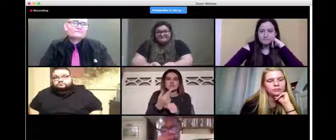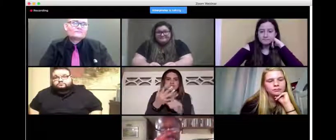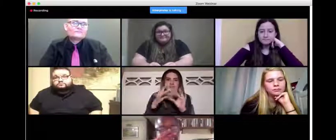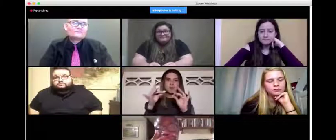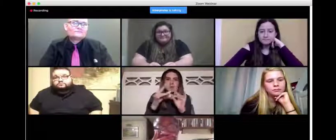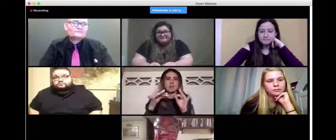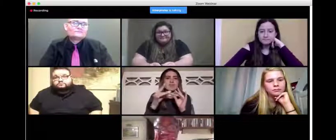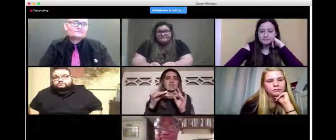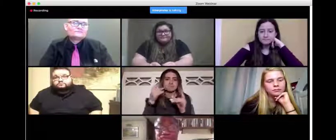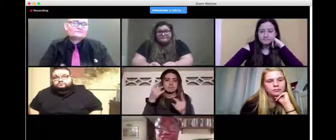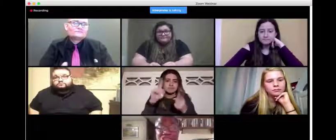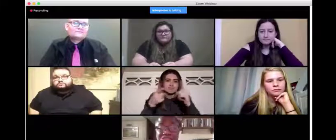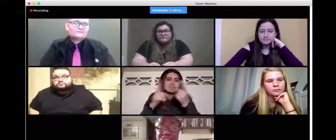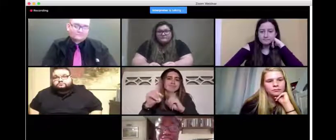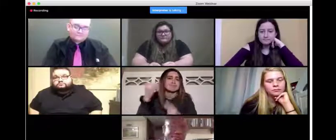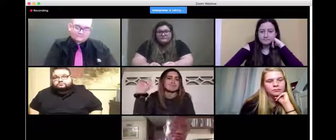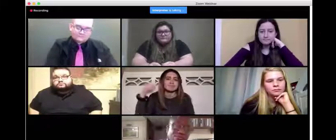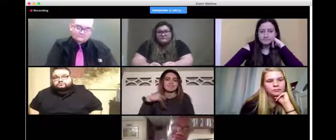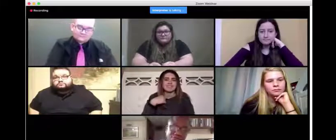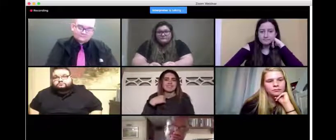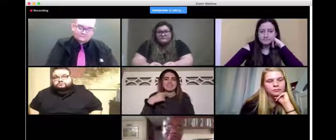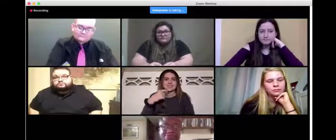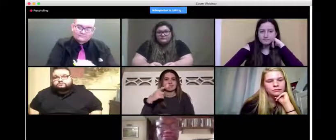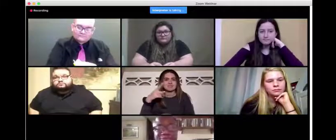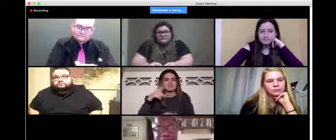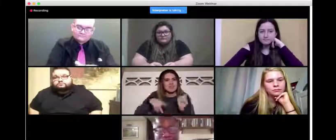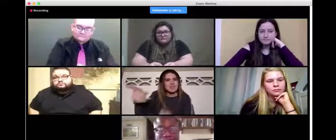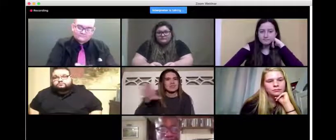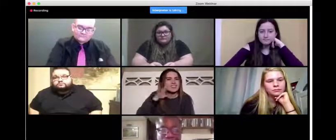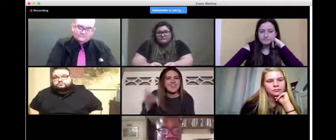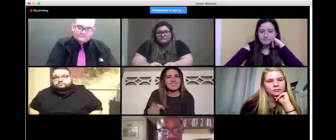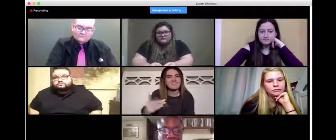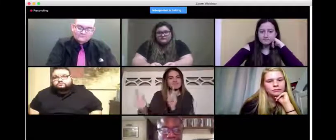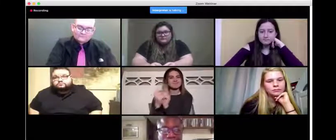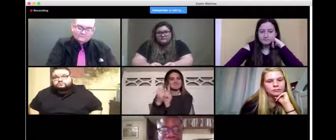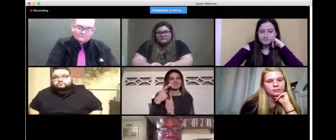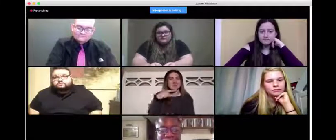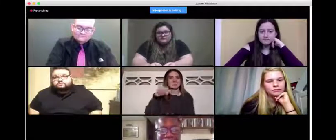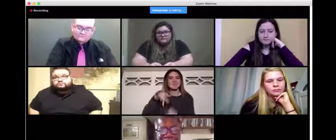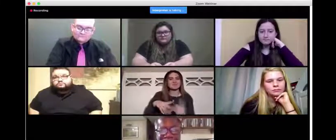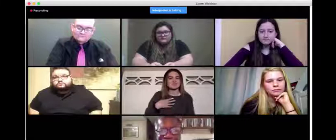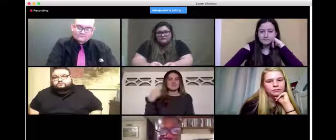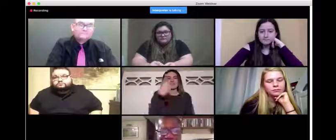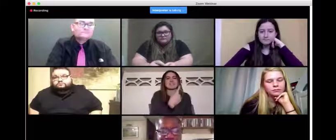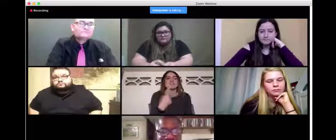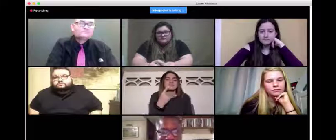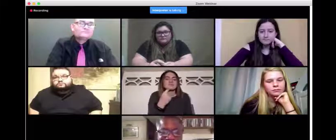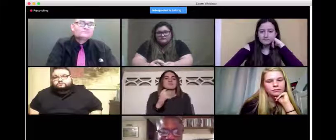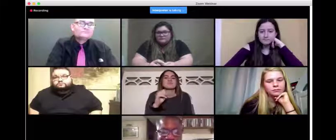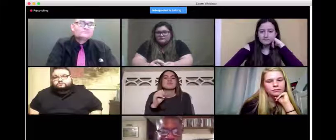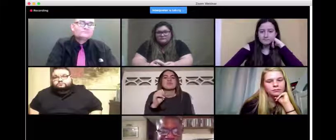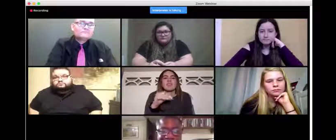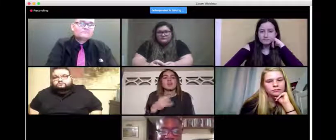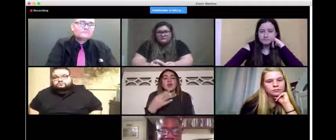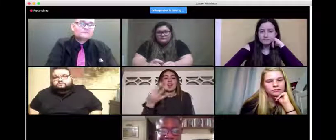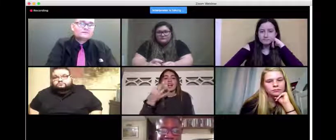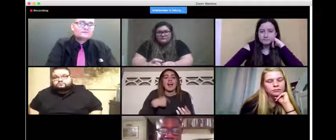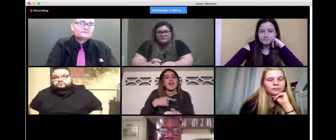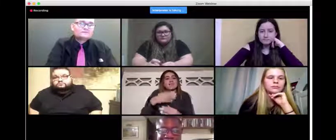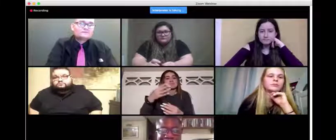they would never actually come and say that to my face. So I really, I just block them. I say, don't waste your